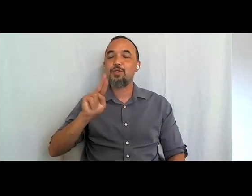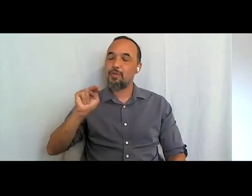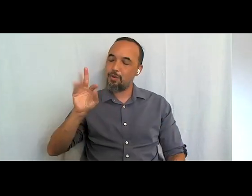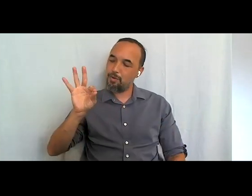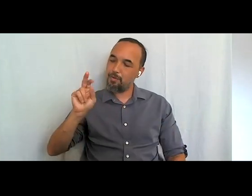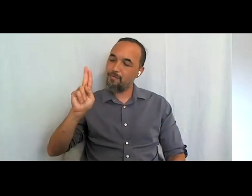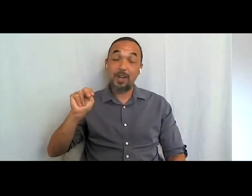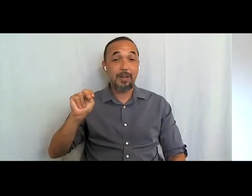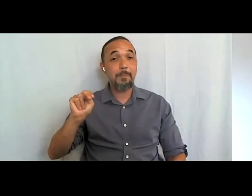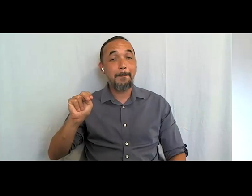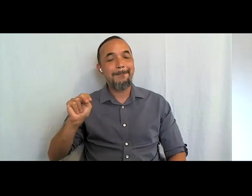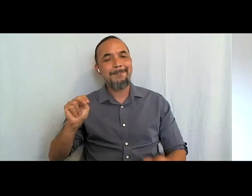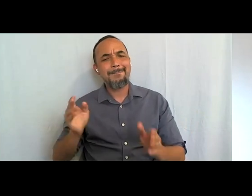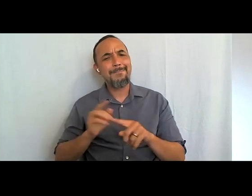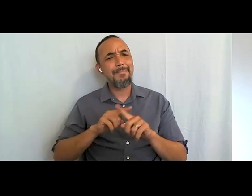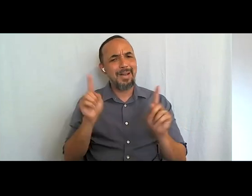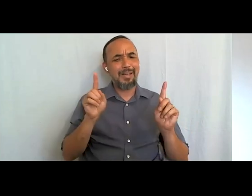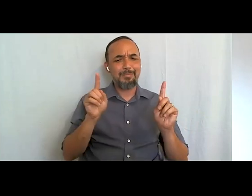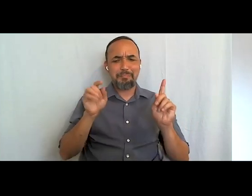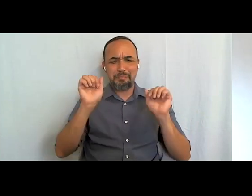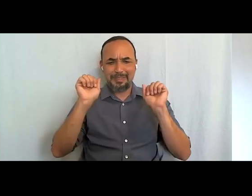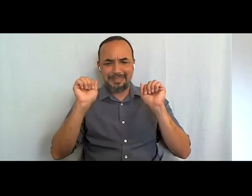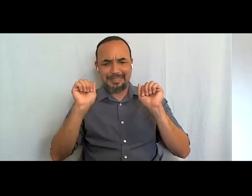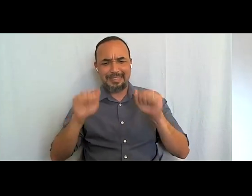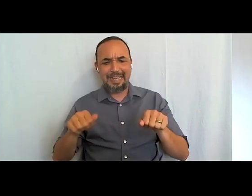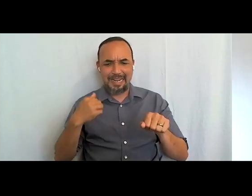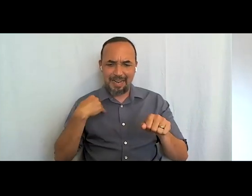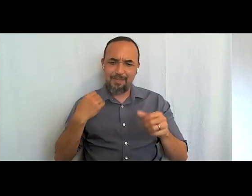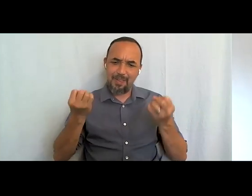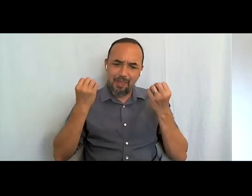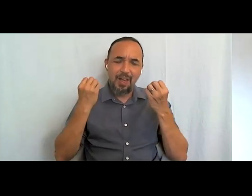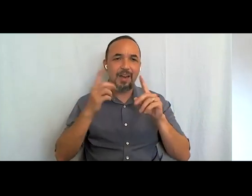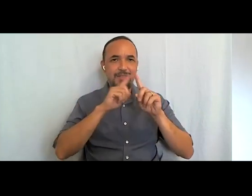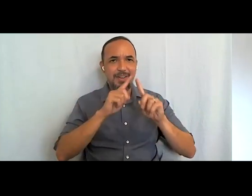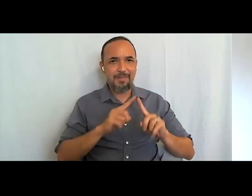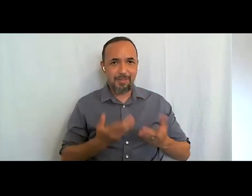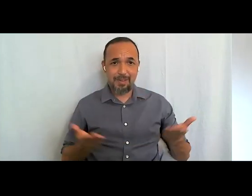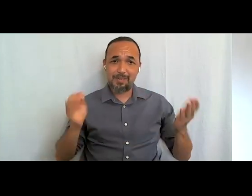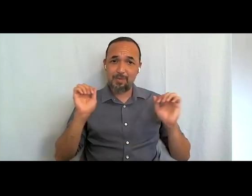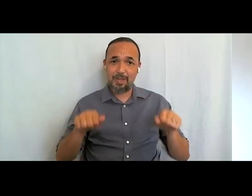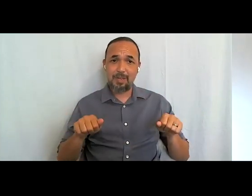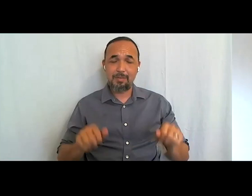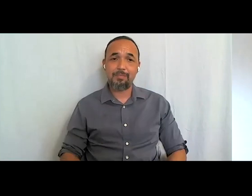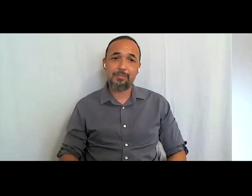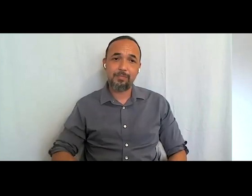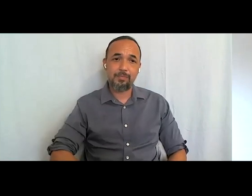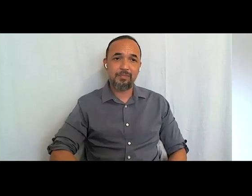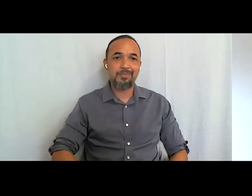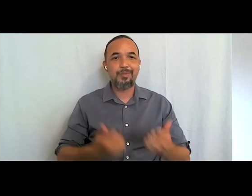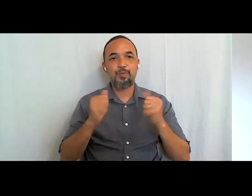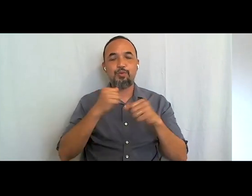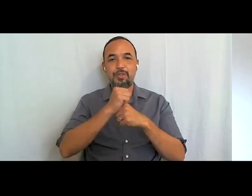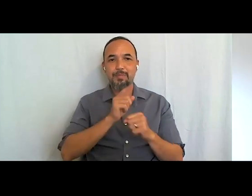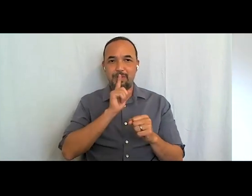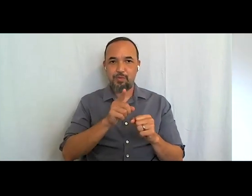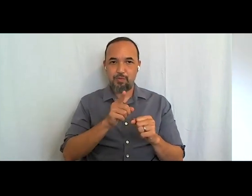it can be a lot. And there can be a lot of different reasons and items pulled, added to, removed, et cetera. You know, we're just trying to make sure that we're keeping people